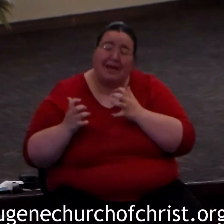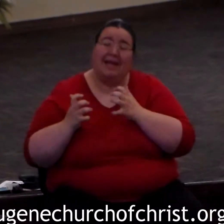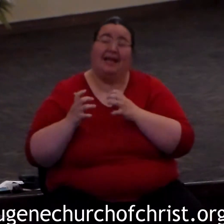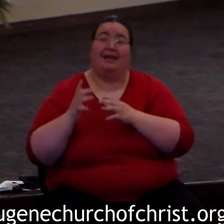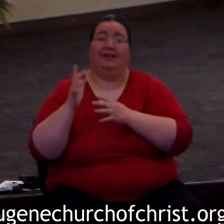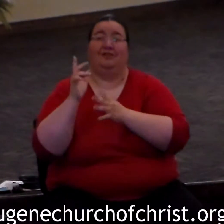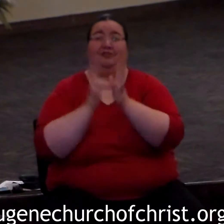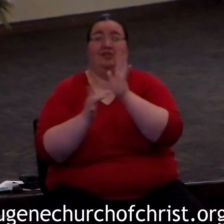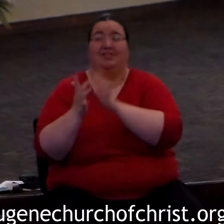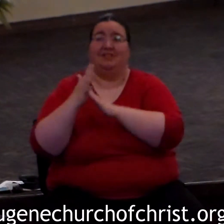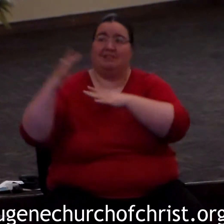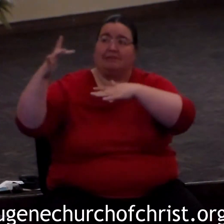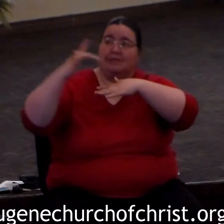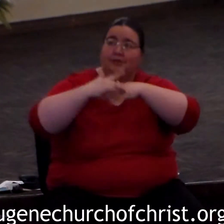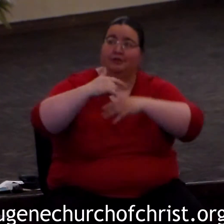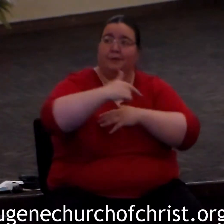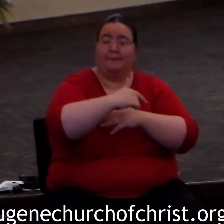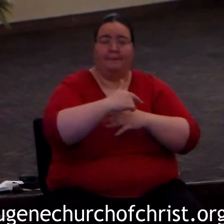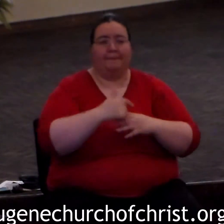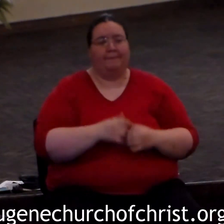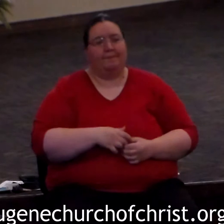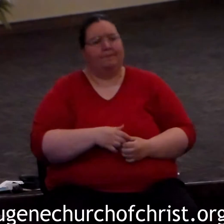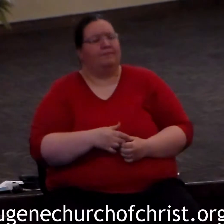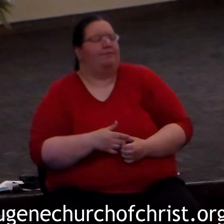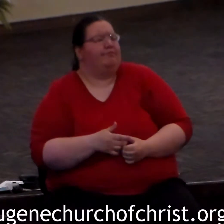When was the last time you begged for something?